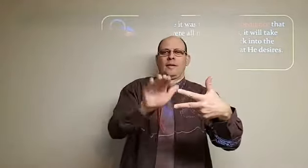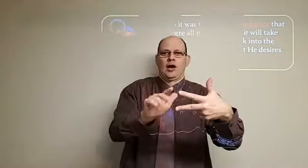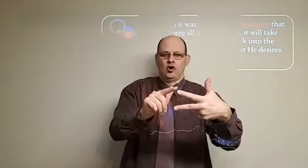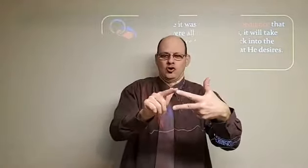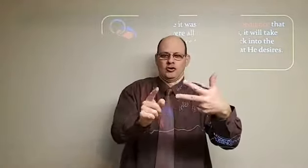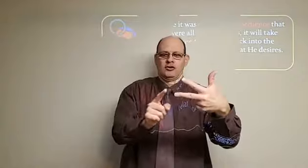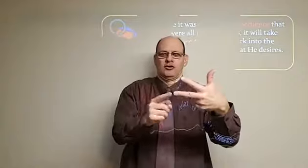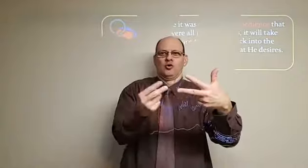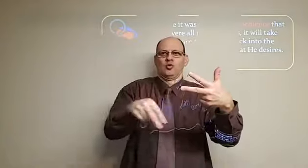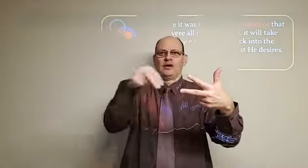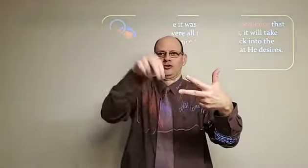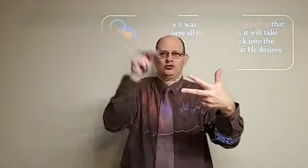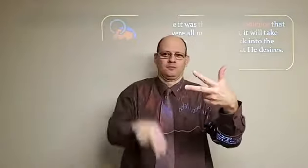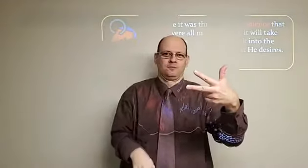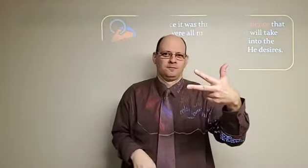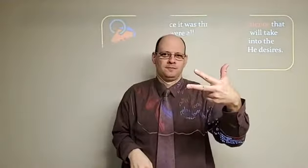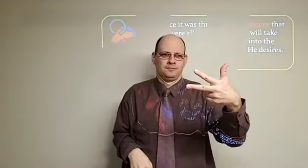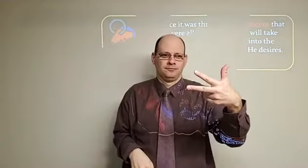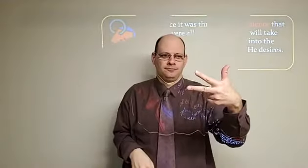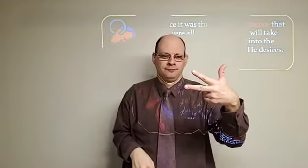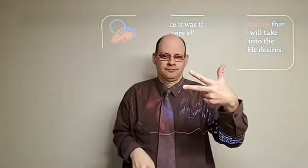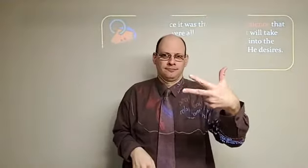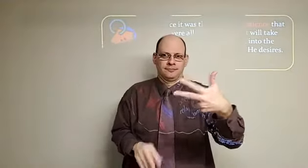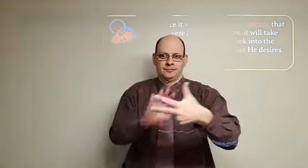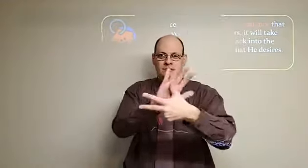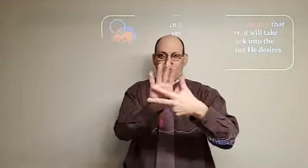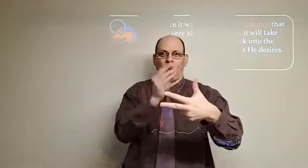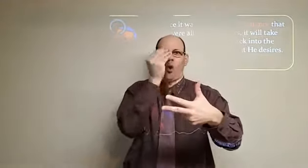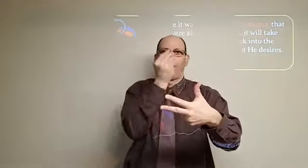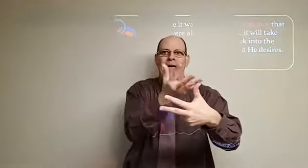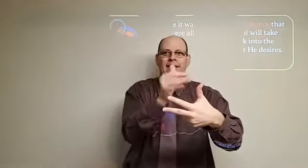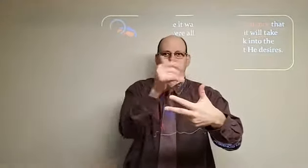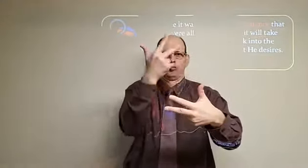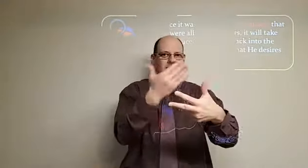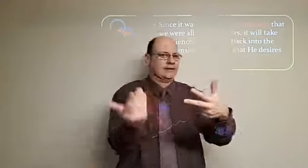burial and resurrection that is the message of the cross